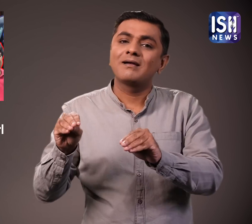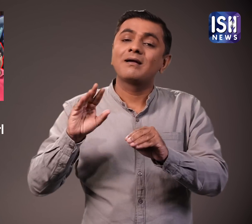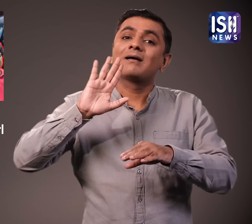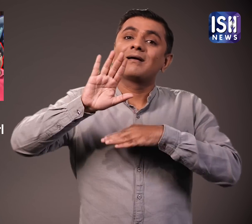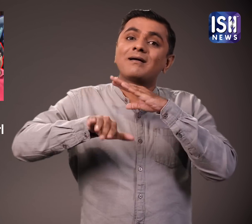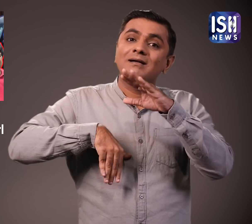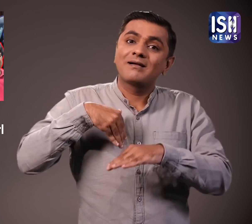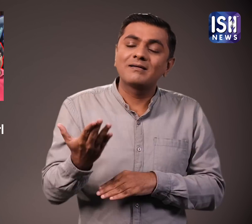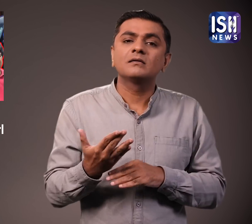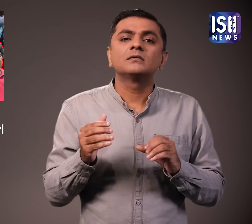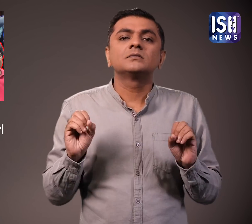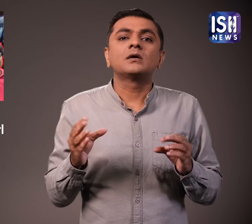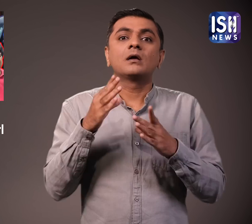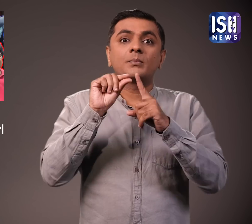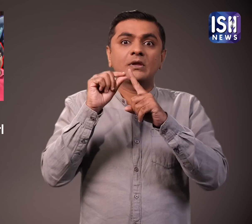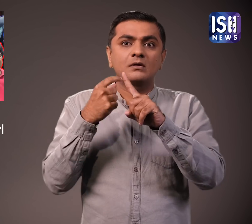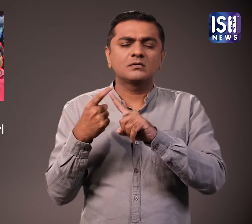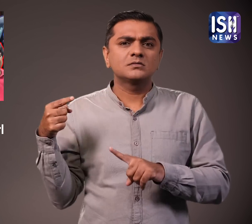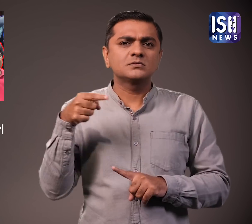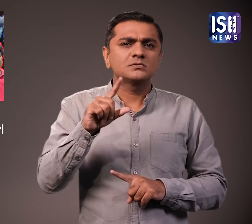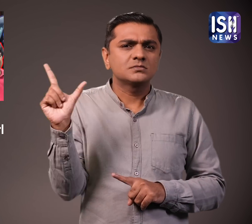She was raped repeatedly from November 2020.